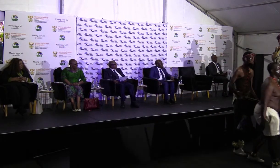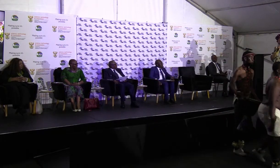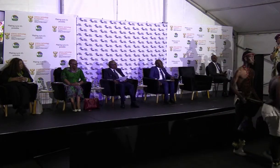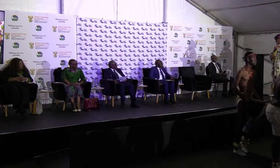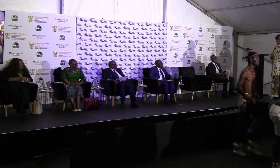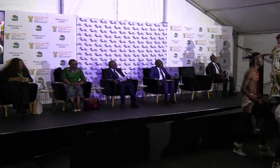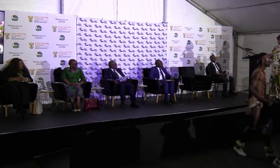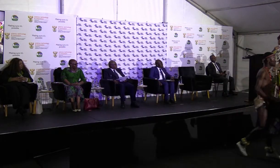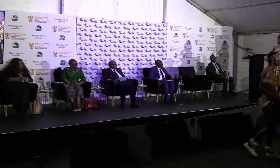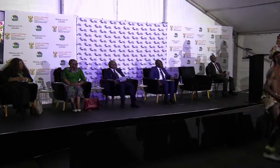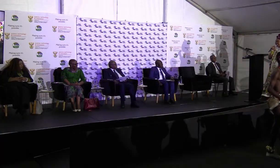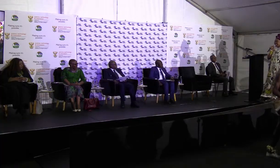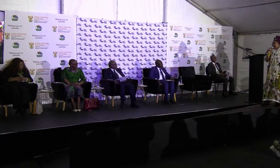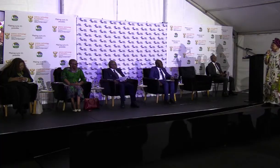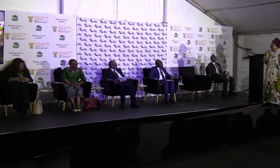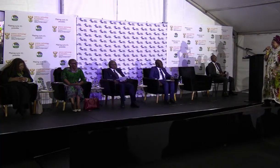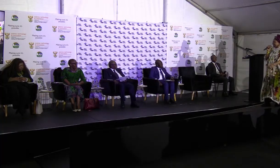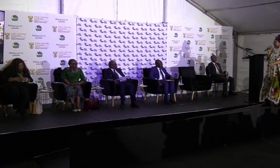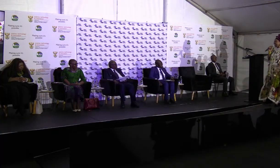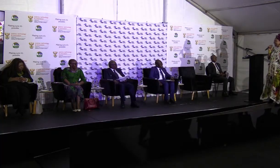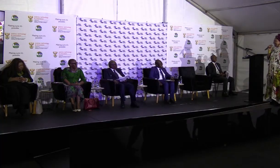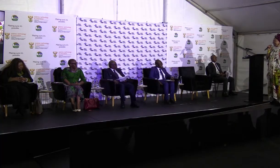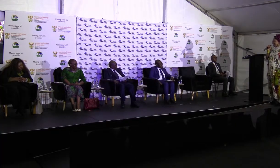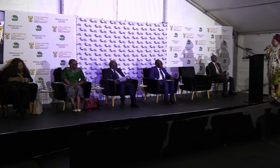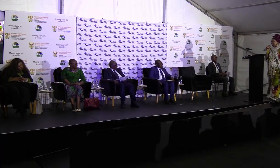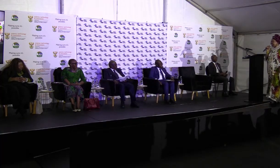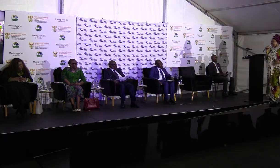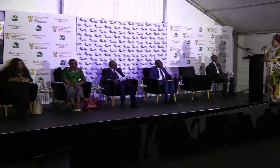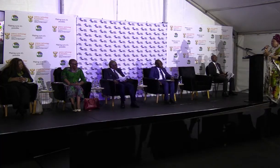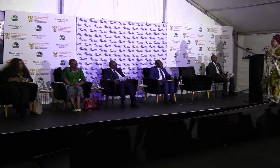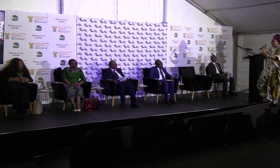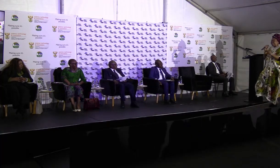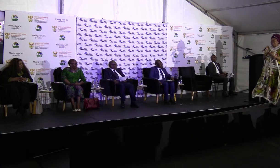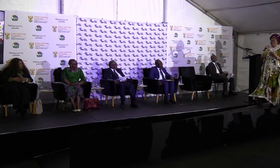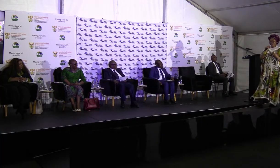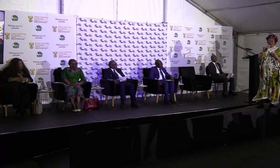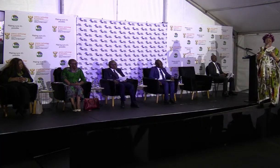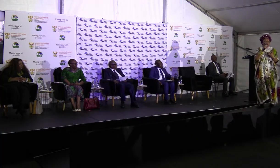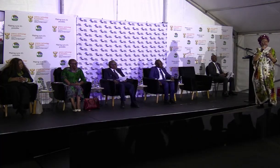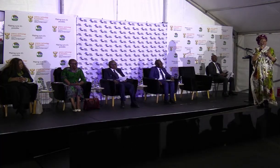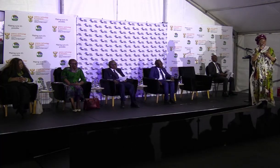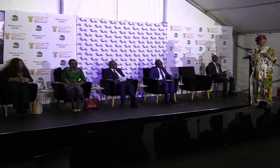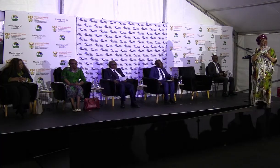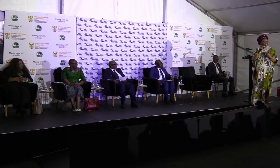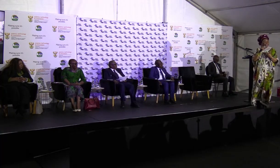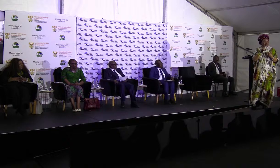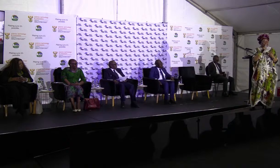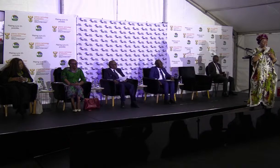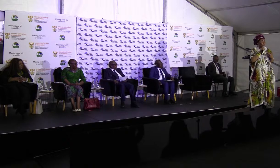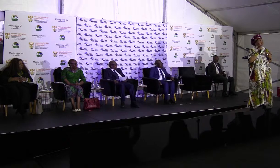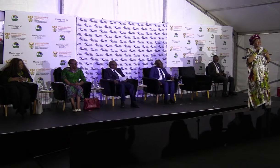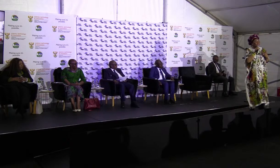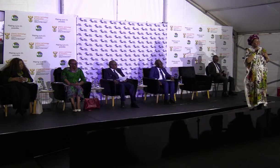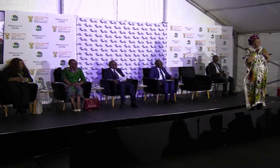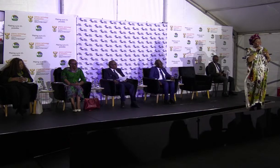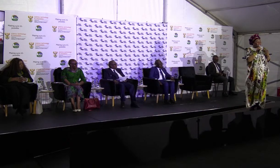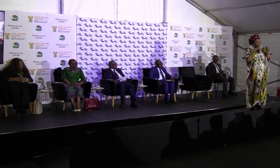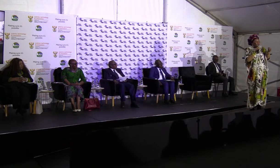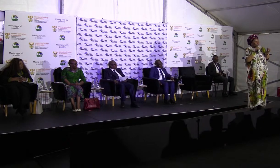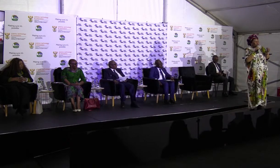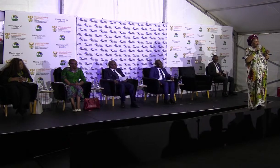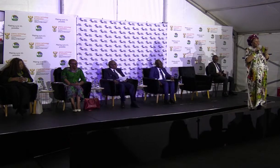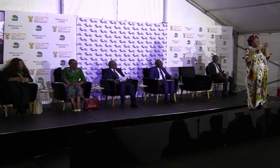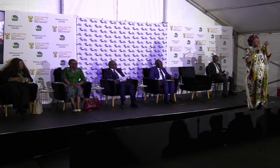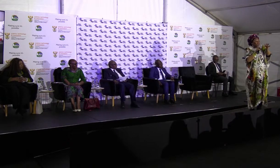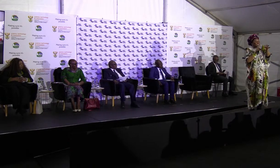art. This thing called art is science. This thing that connects heart to heart, that is something that